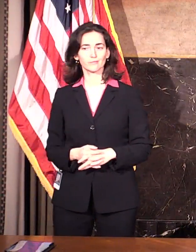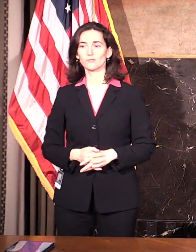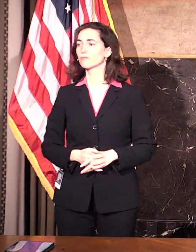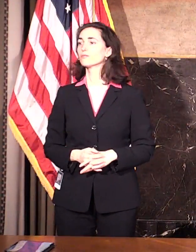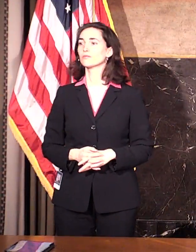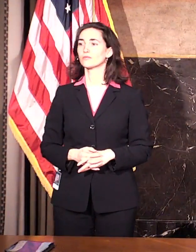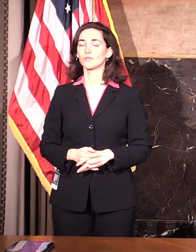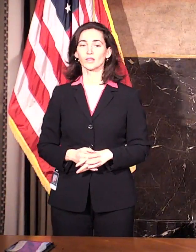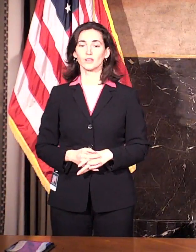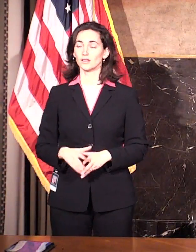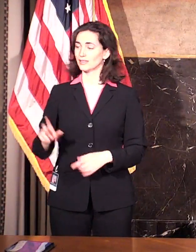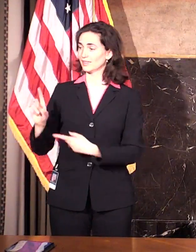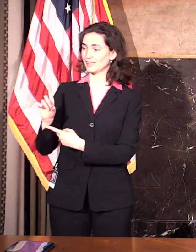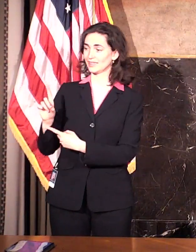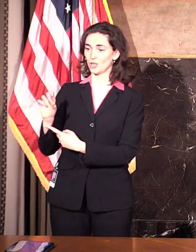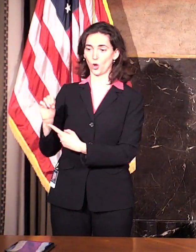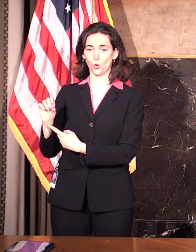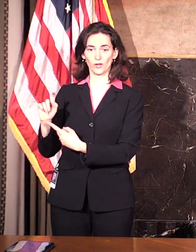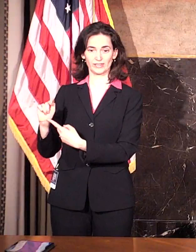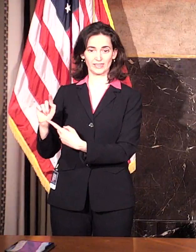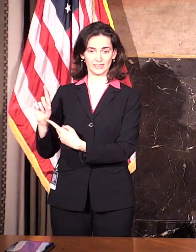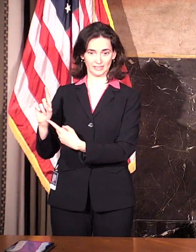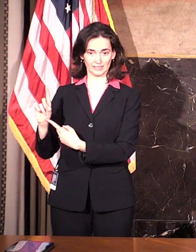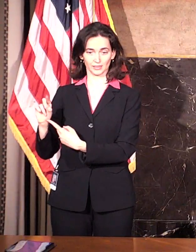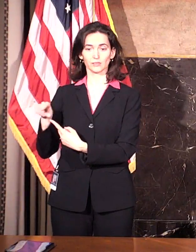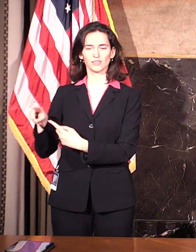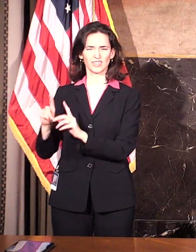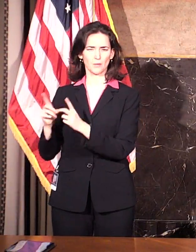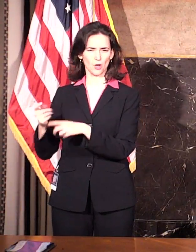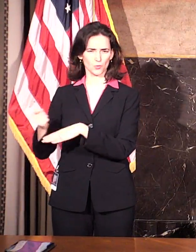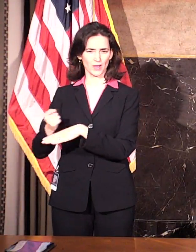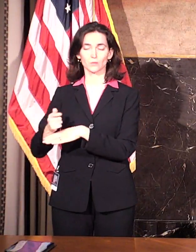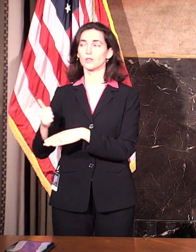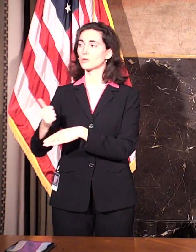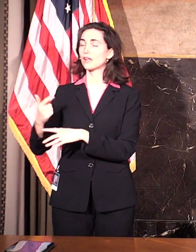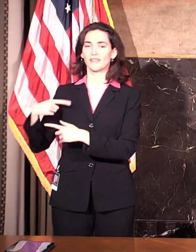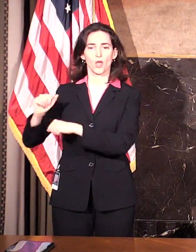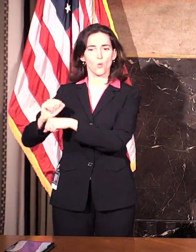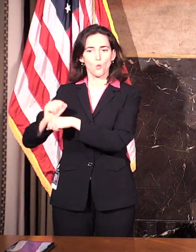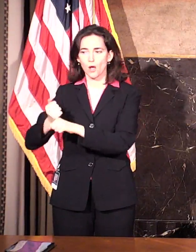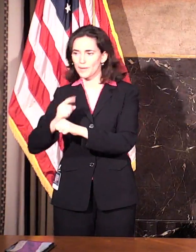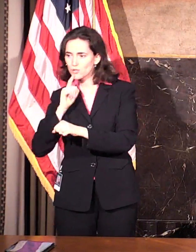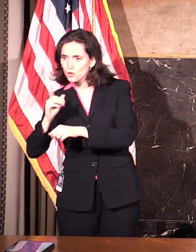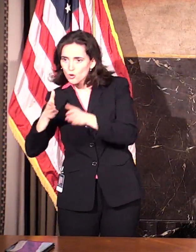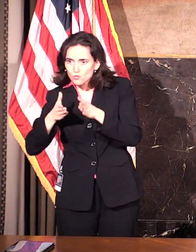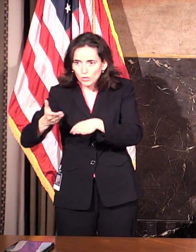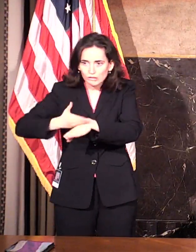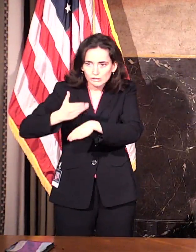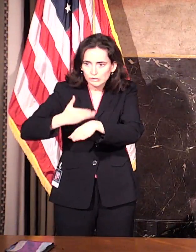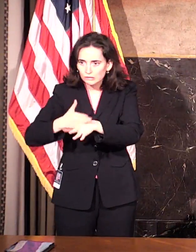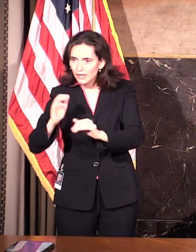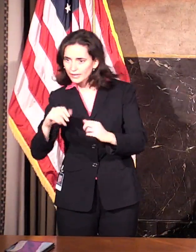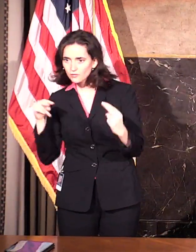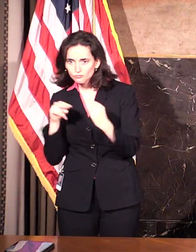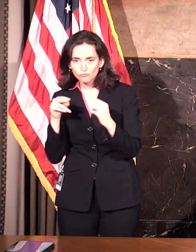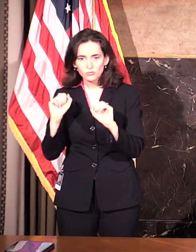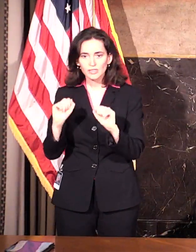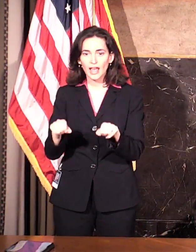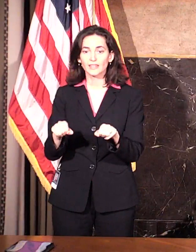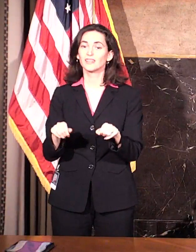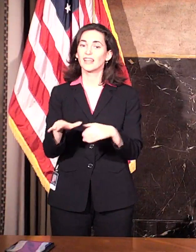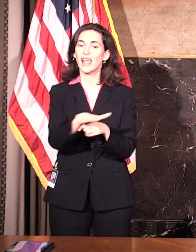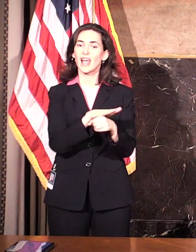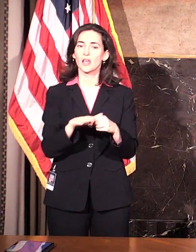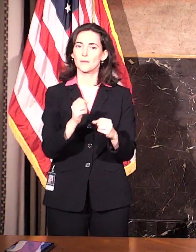DOTD's been working around the clock to get more roads passable. Obviously, ice continues to be a problem in many areas. As